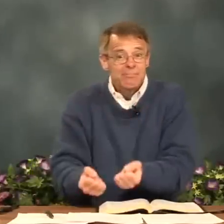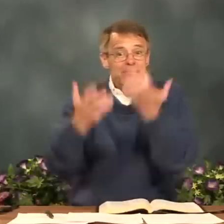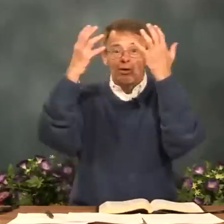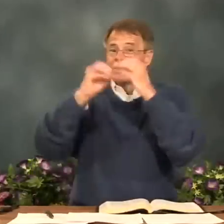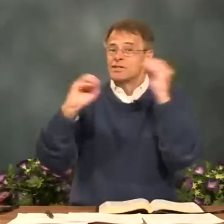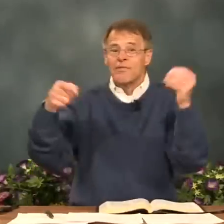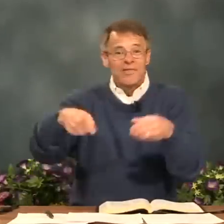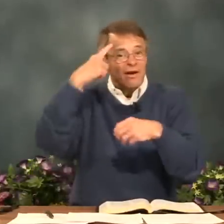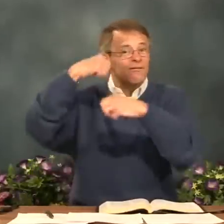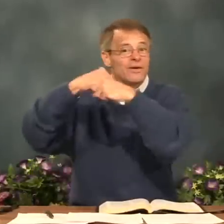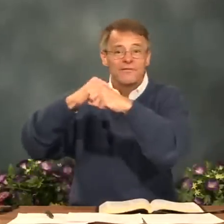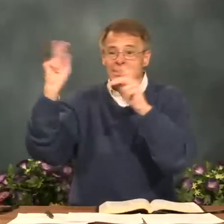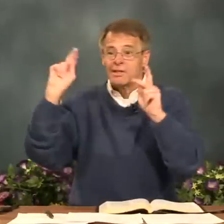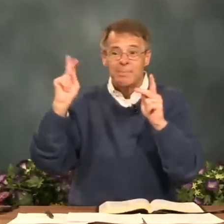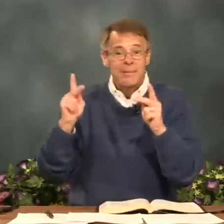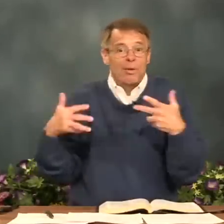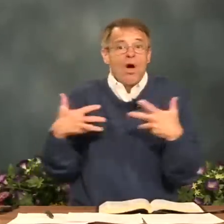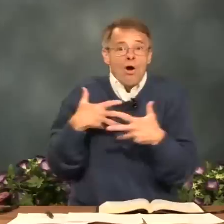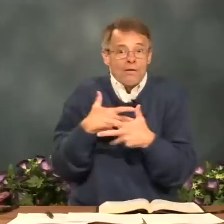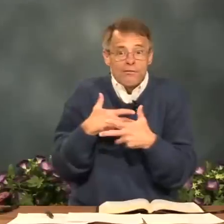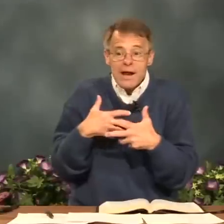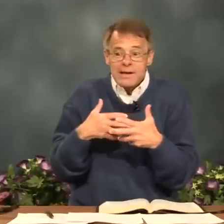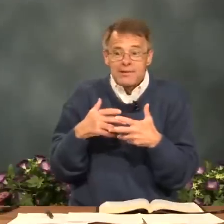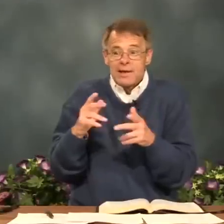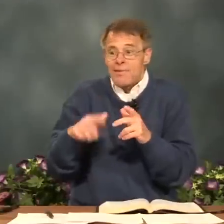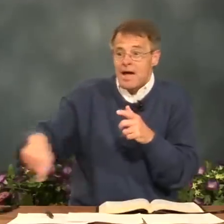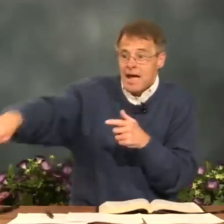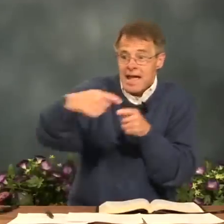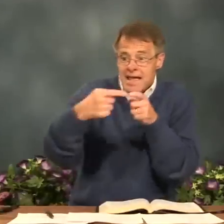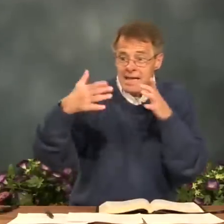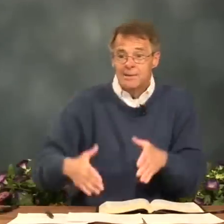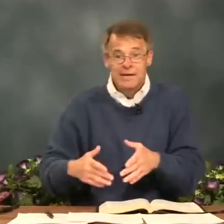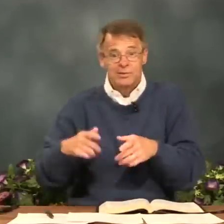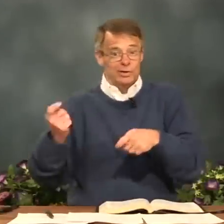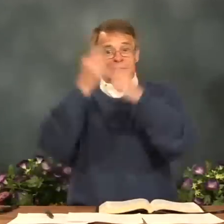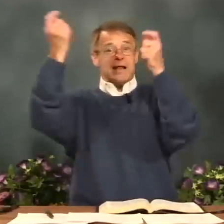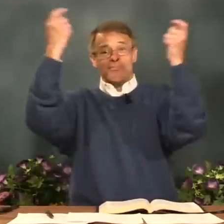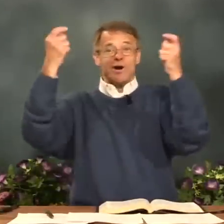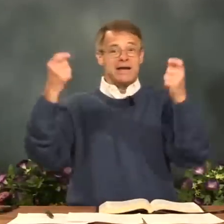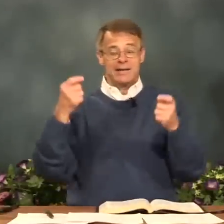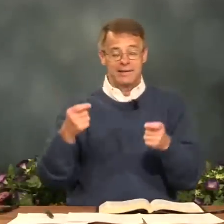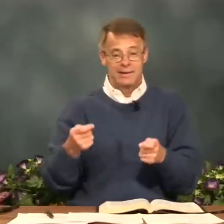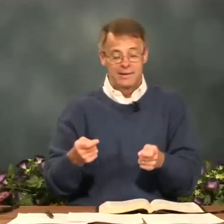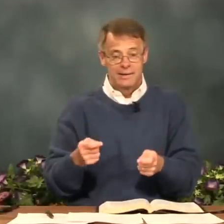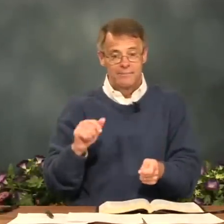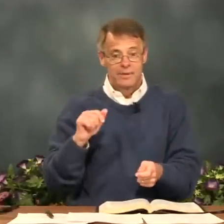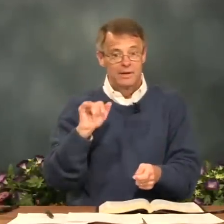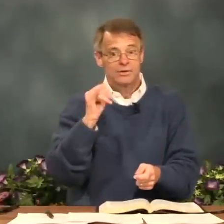been burned. There's nothing there for defense, and the people are afraid, and the enemies are celebrating. And